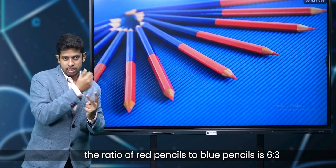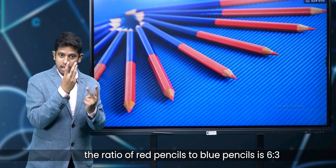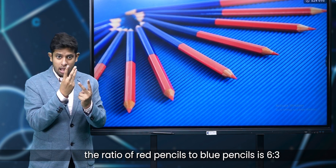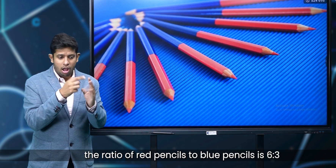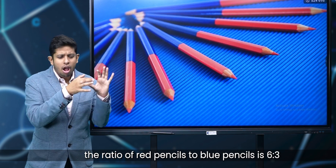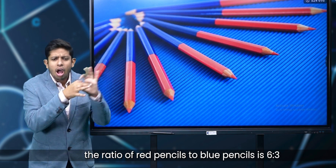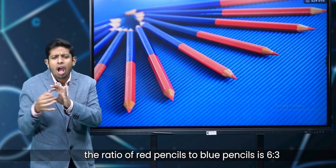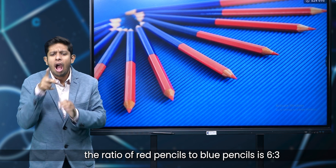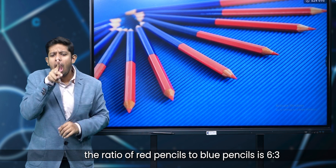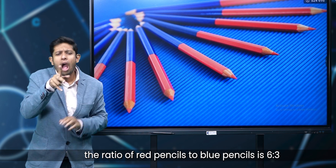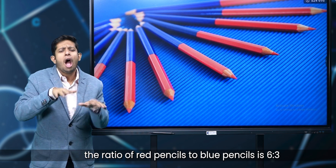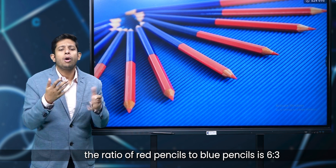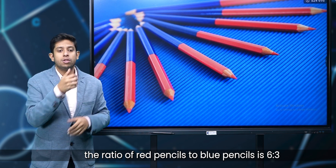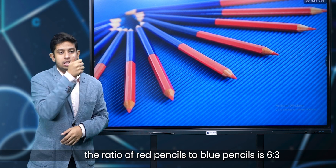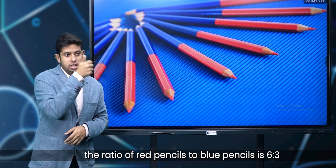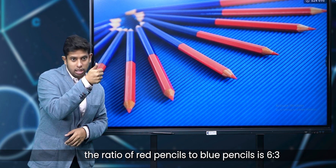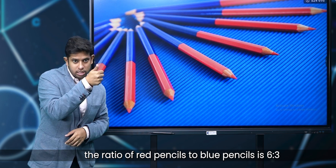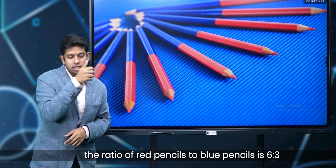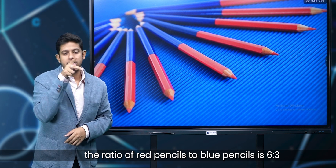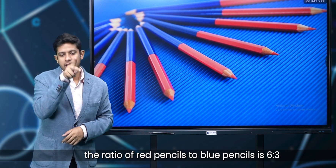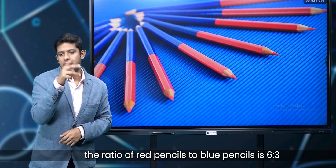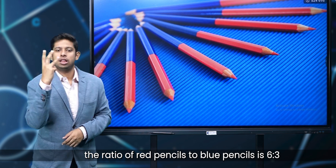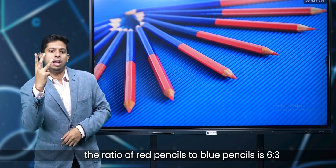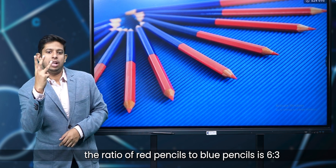blue pencils is 6:3.